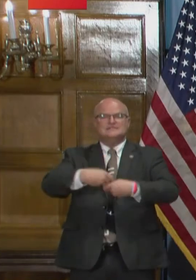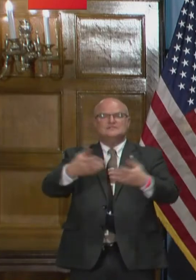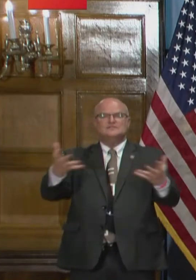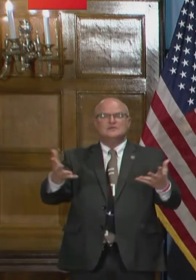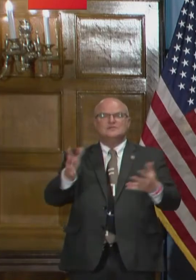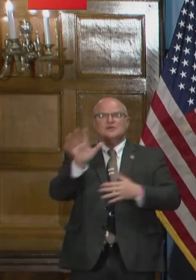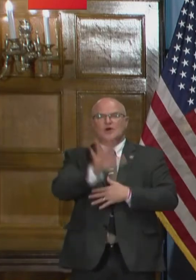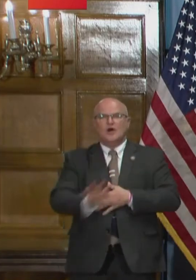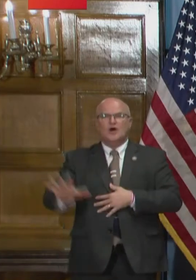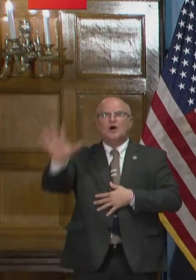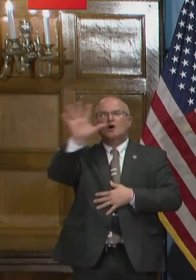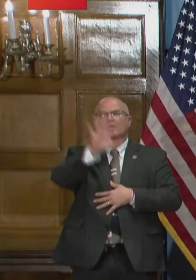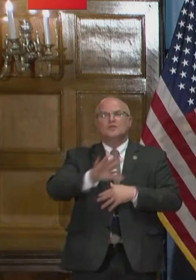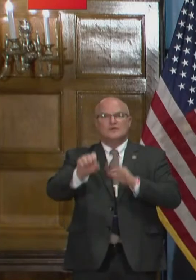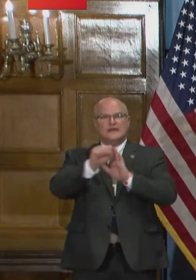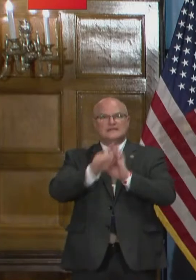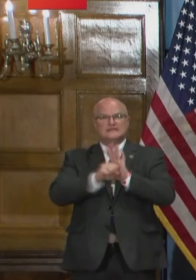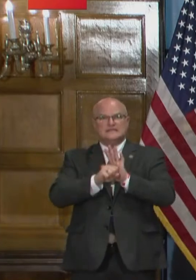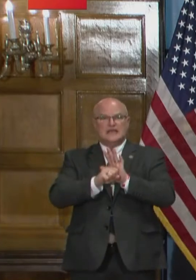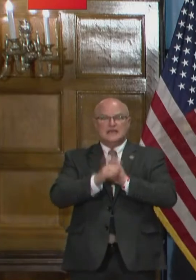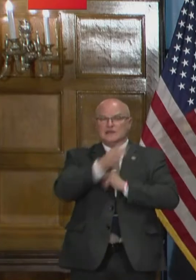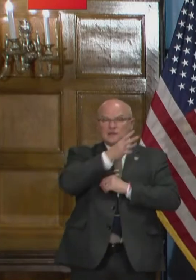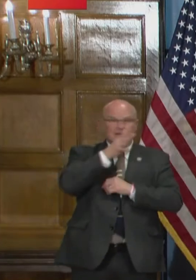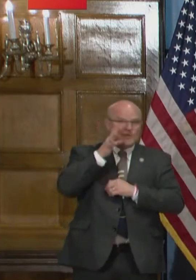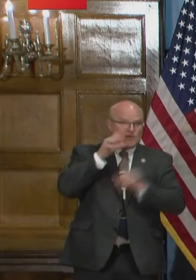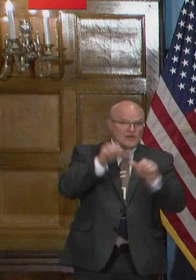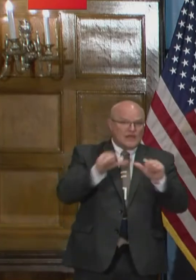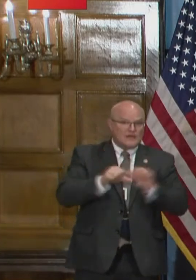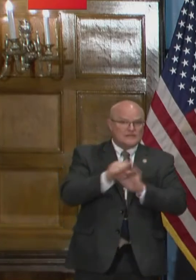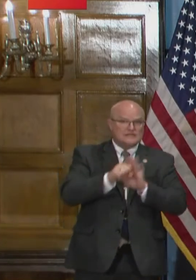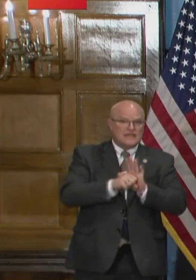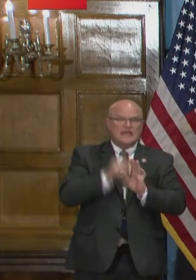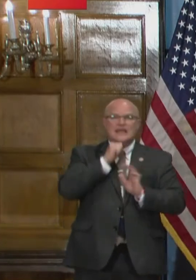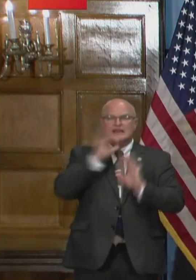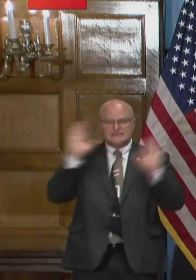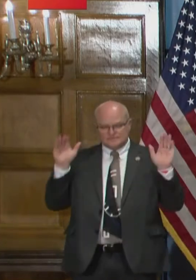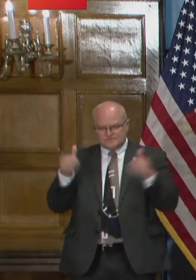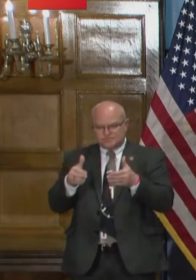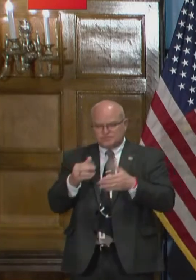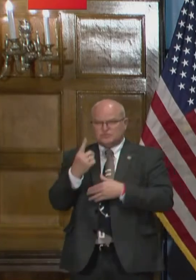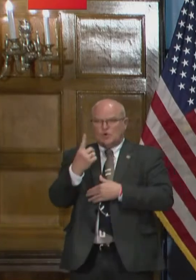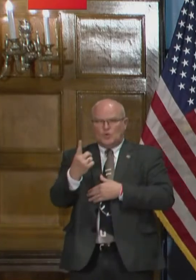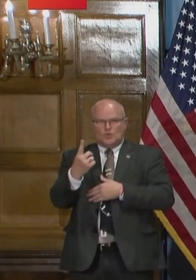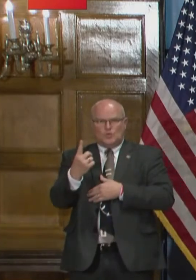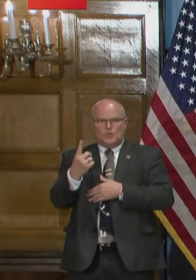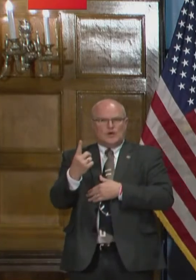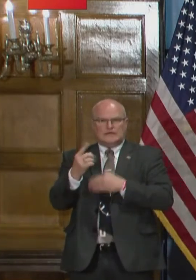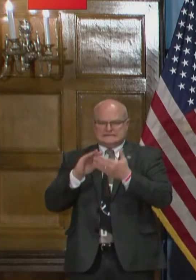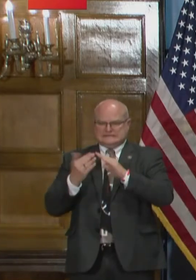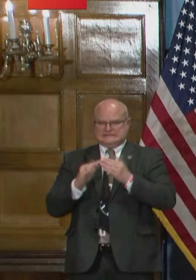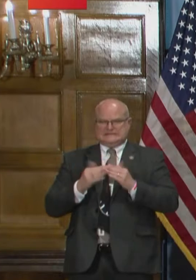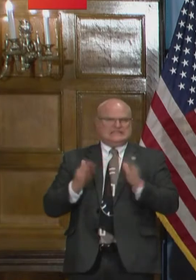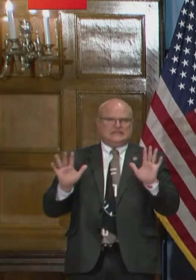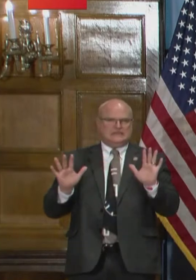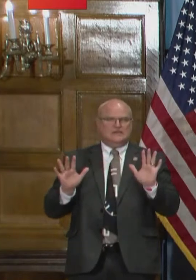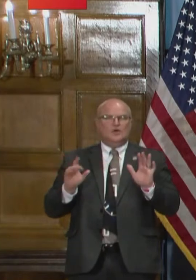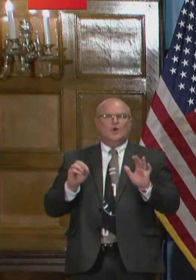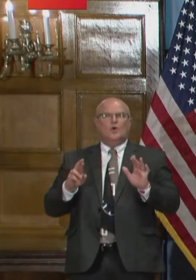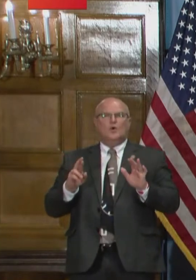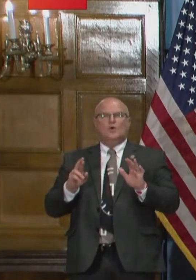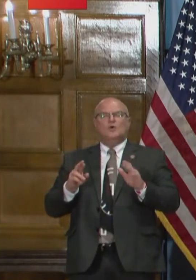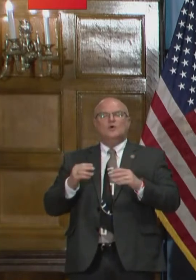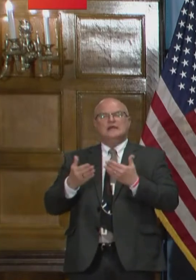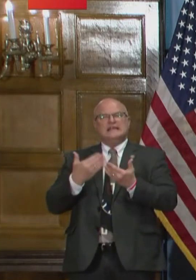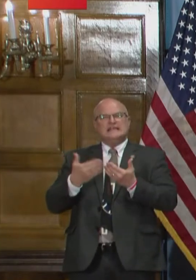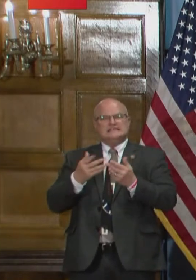all parts of the state, in the rural areas of the state, and not just concentrating on the urban centers or where you can efficiently